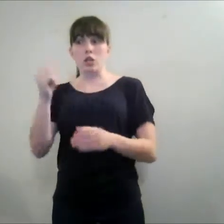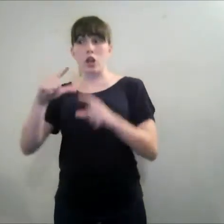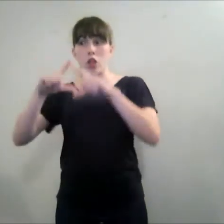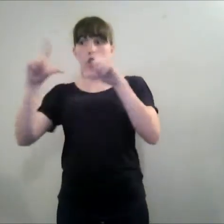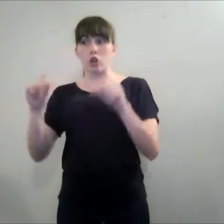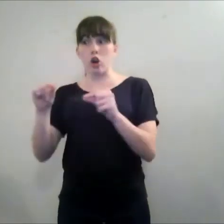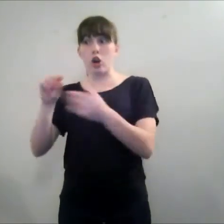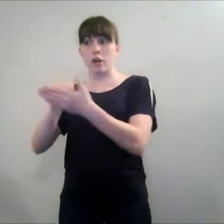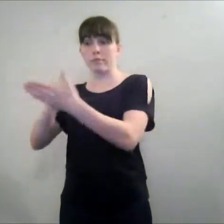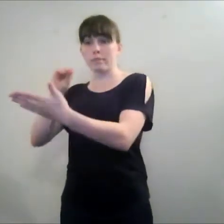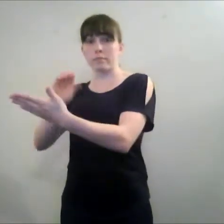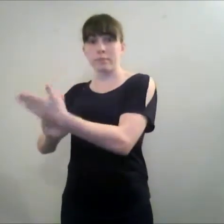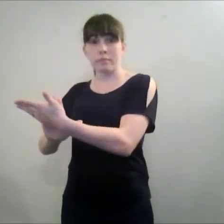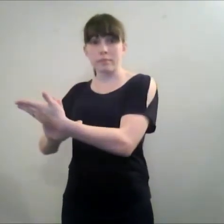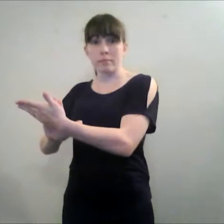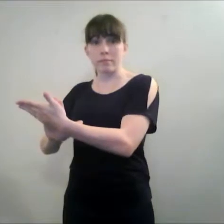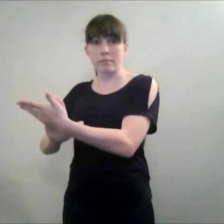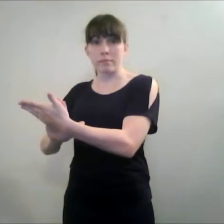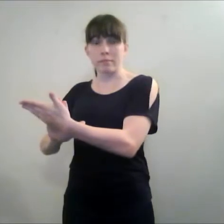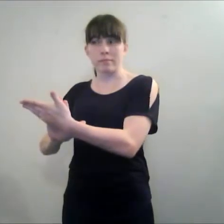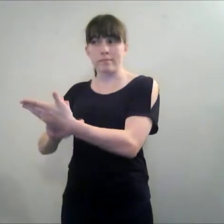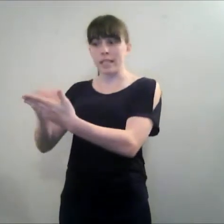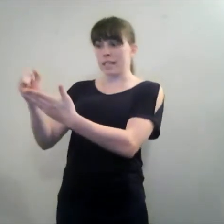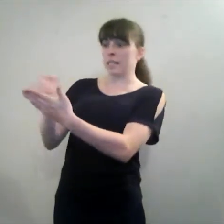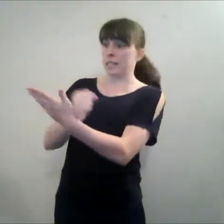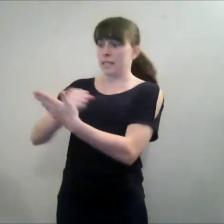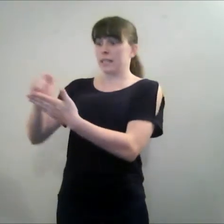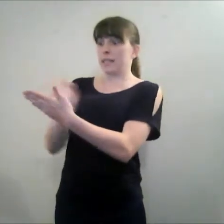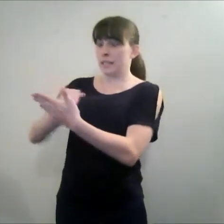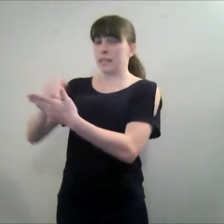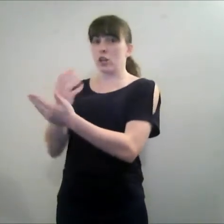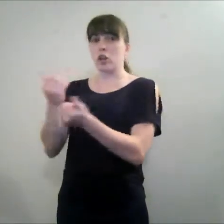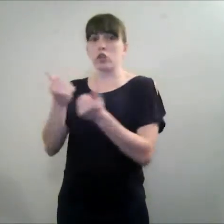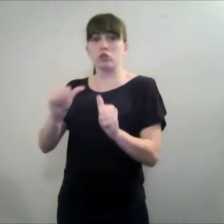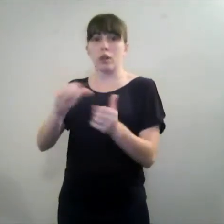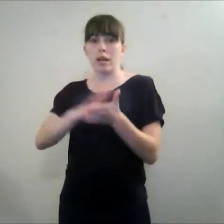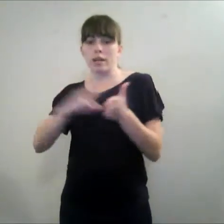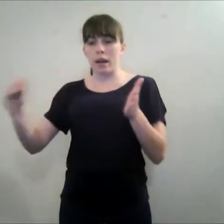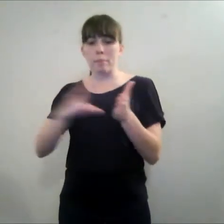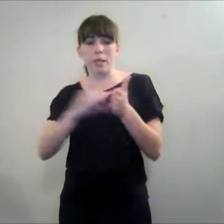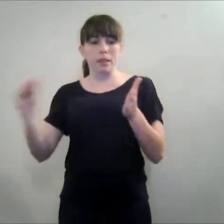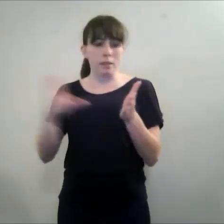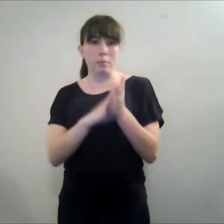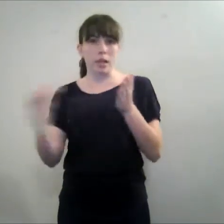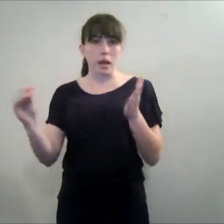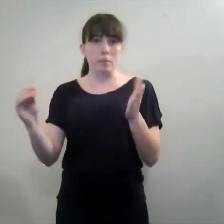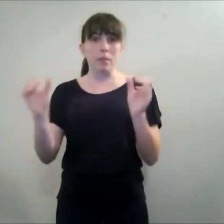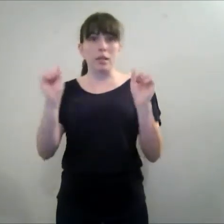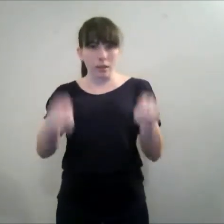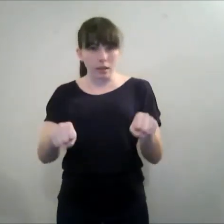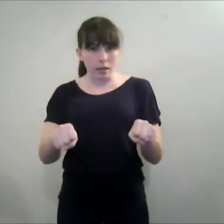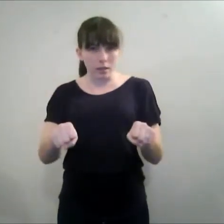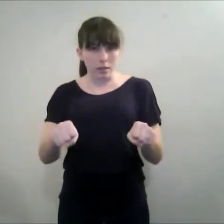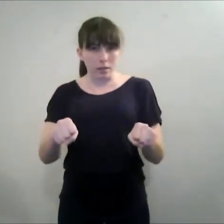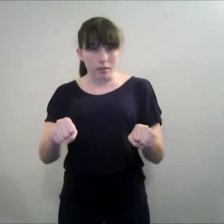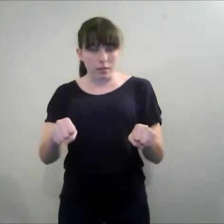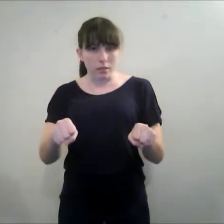you're a criminal in a hurry and you need to copy someone's card, you can just stick a piece of paper on it and rub a pencil over it just to sort of speed things up.